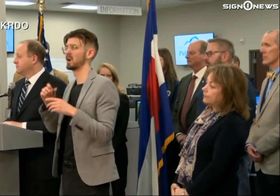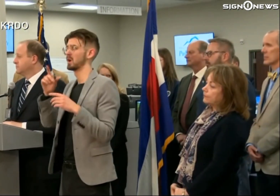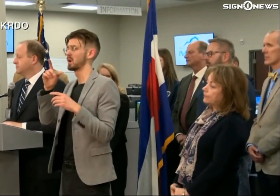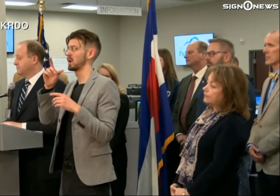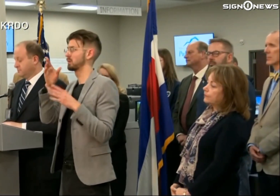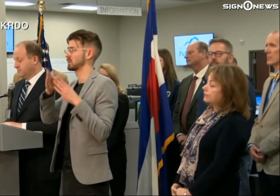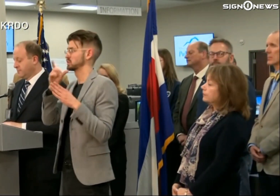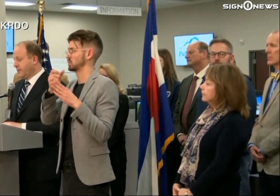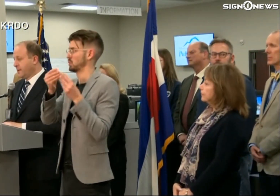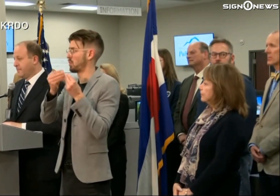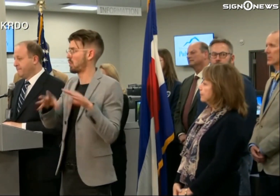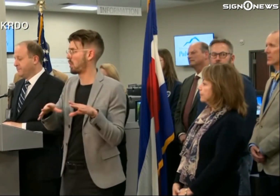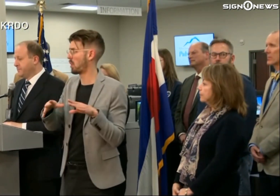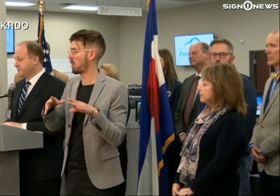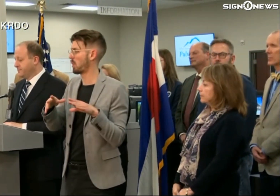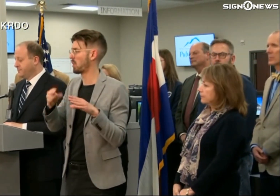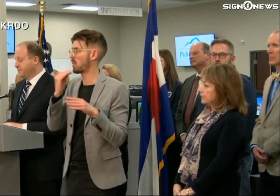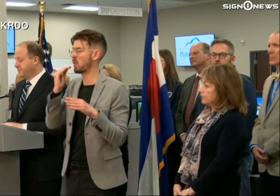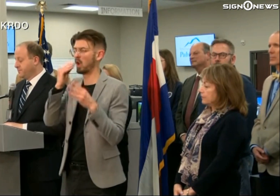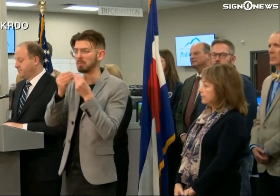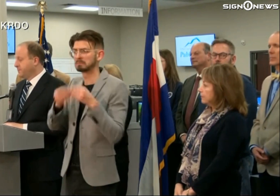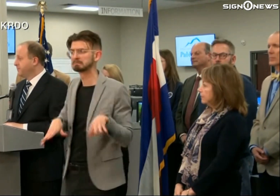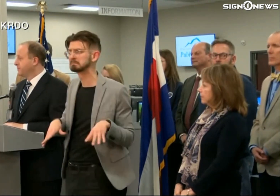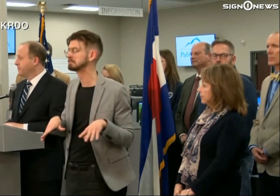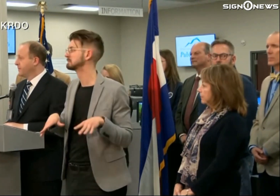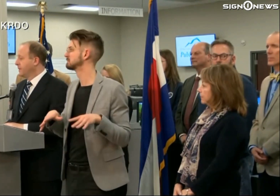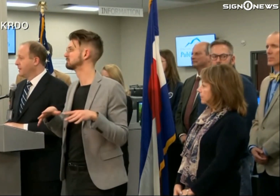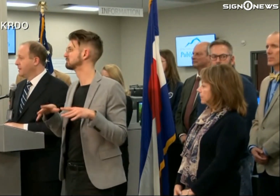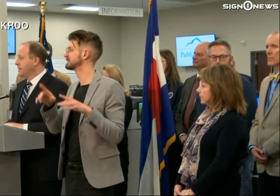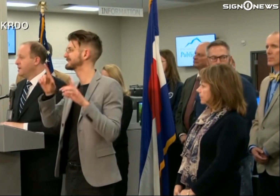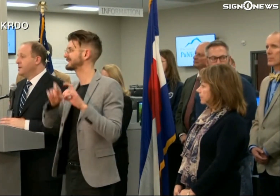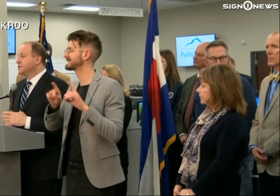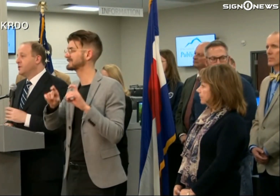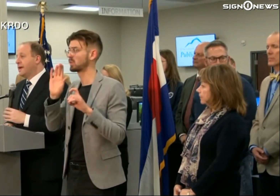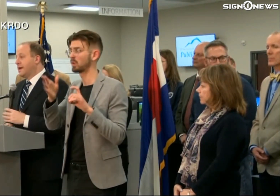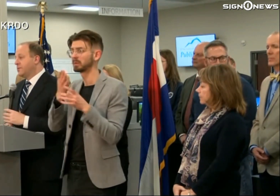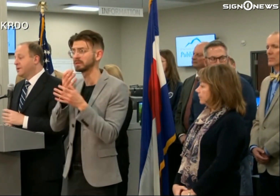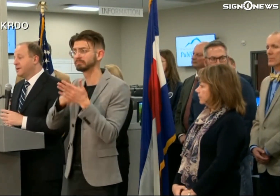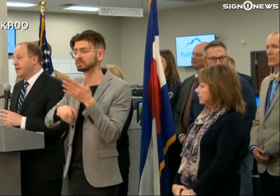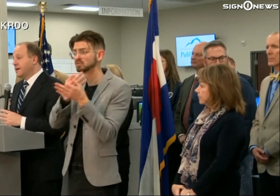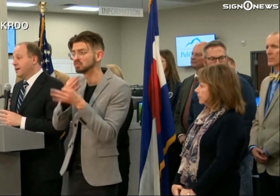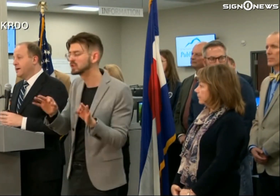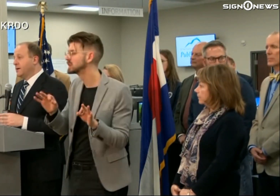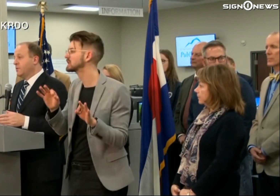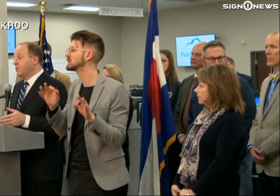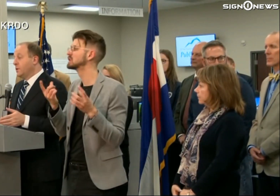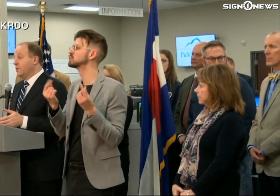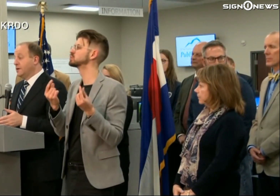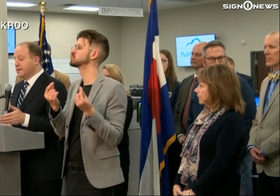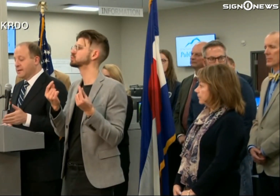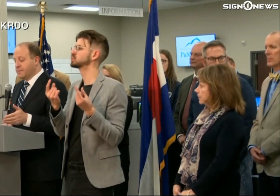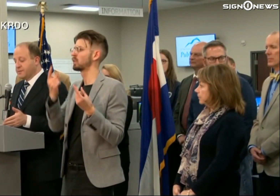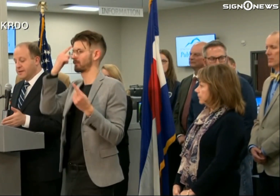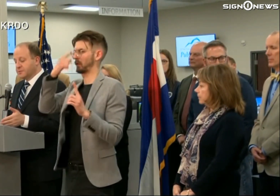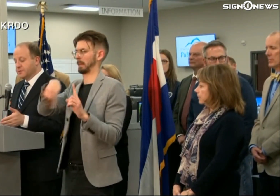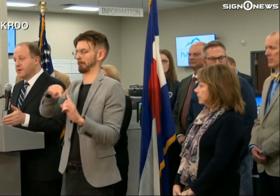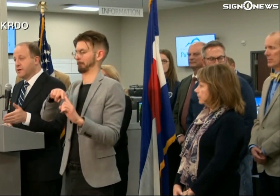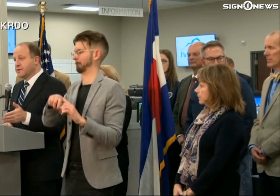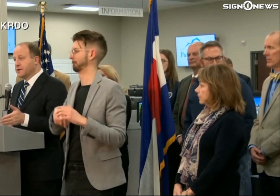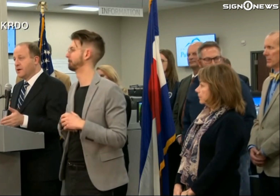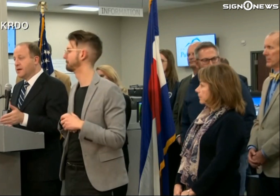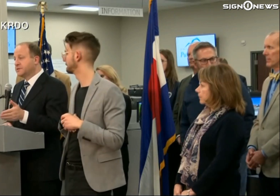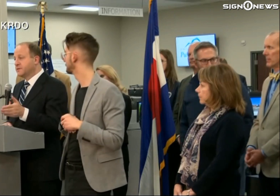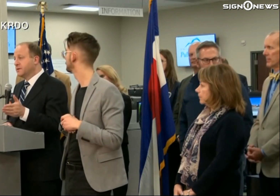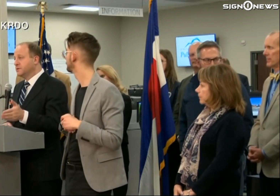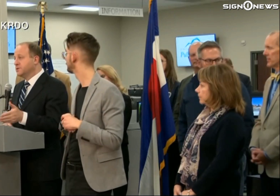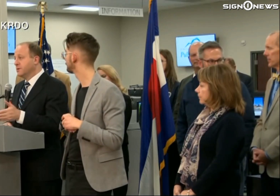they do feel these symptoms? Would it be free? How is that going to work? So again, we did a couple things with regard